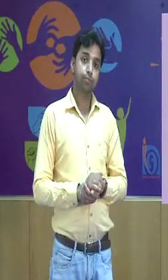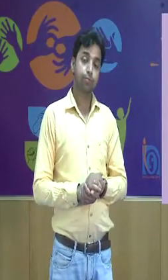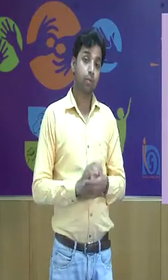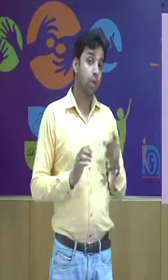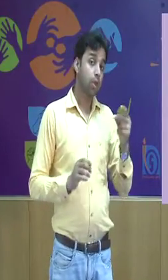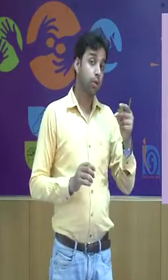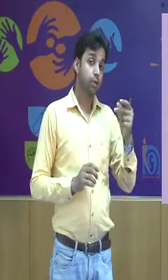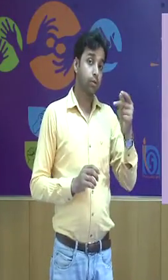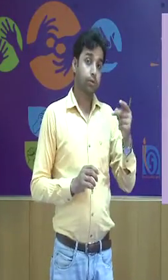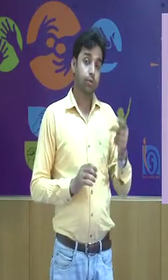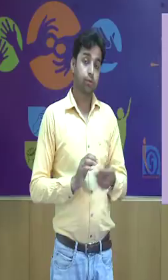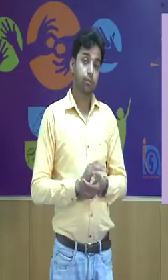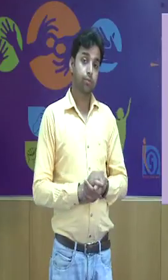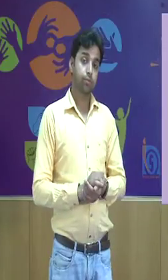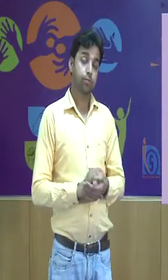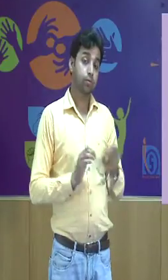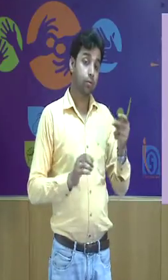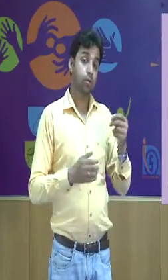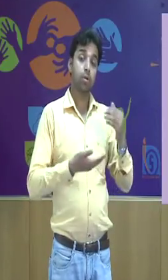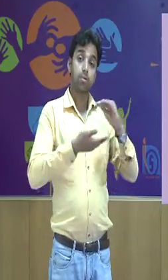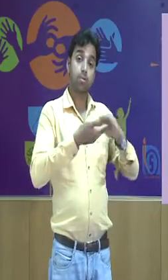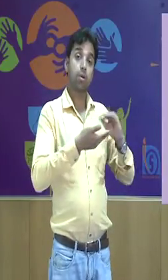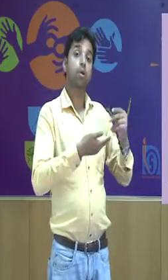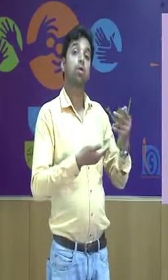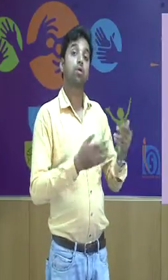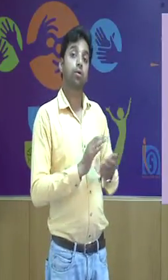And the second kind of marriage in this is